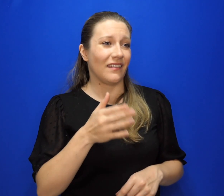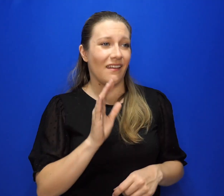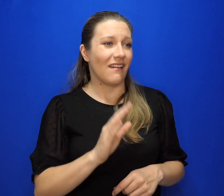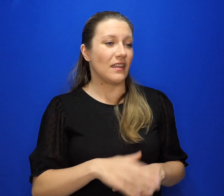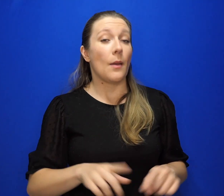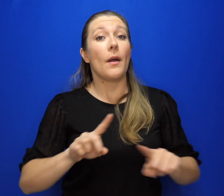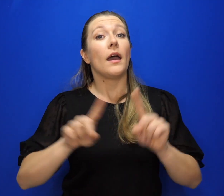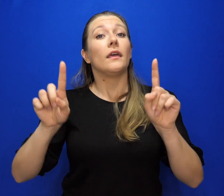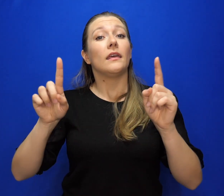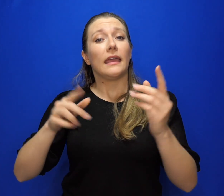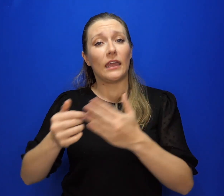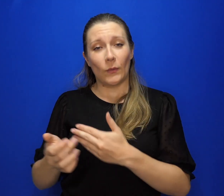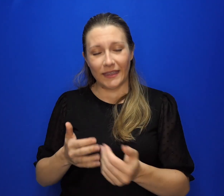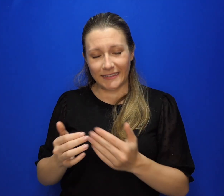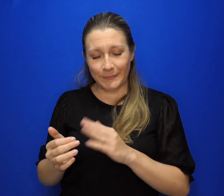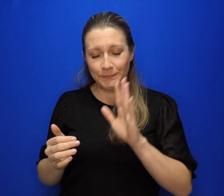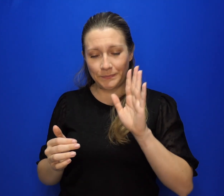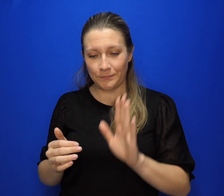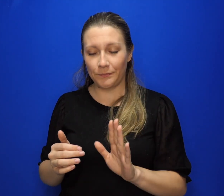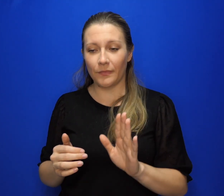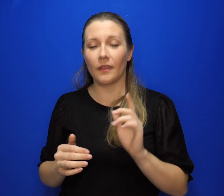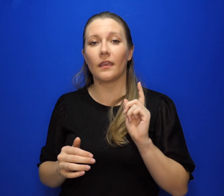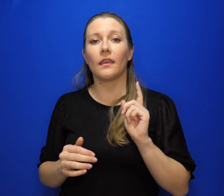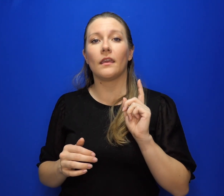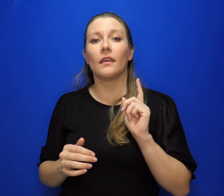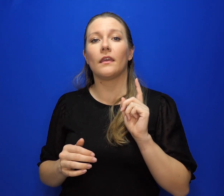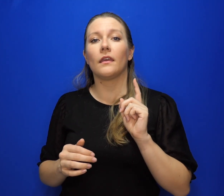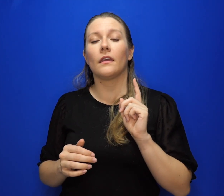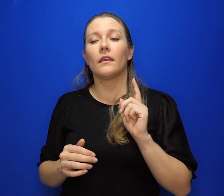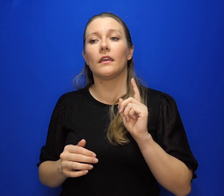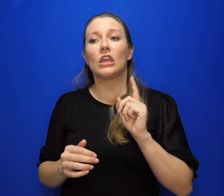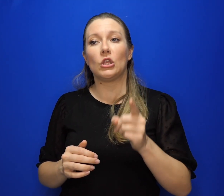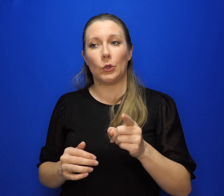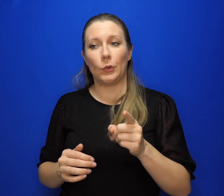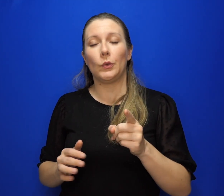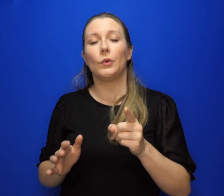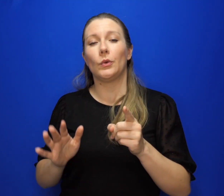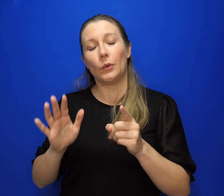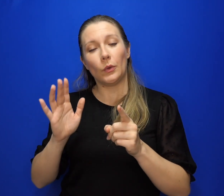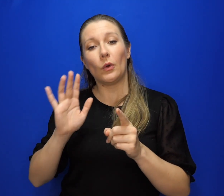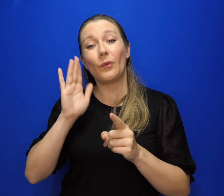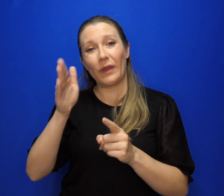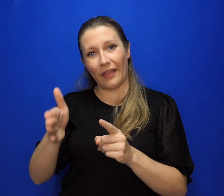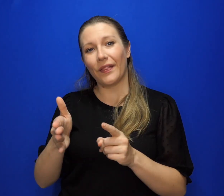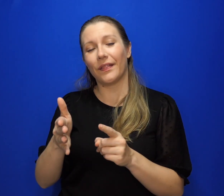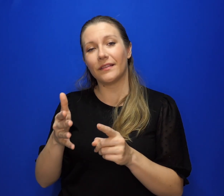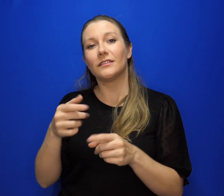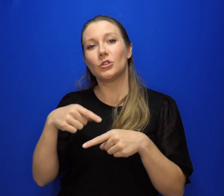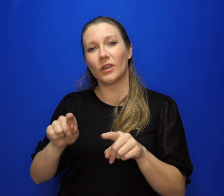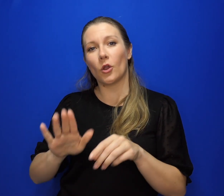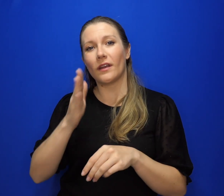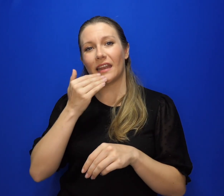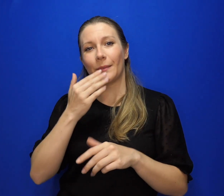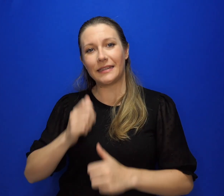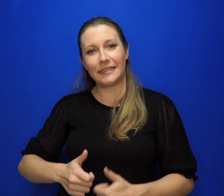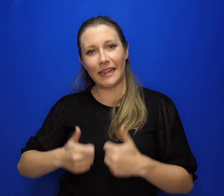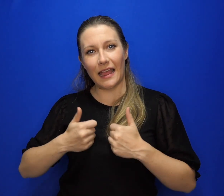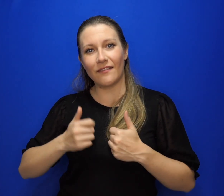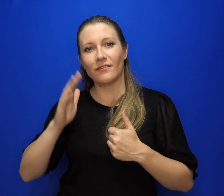are at some point in this game, you're going to end up with the wrong amount of insulin one way or the